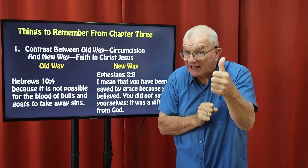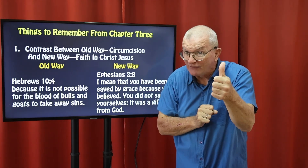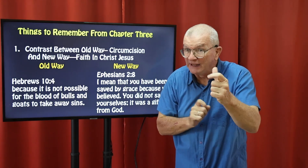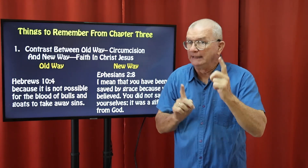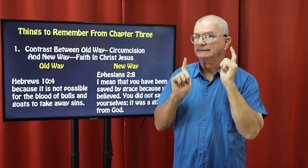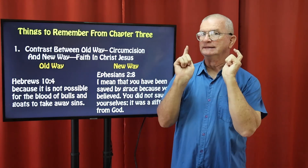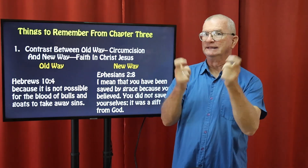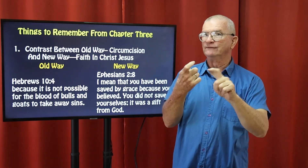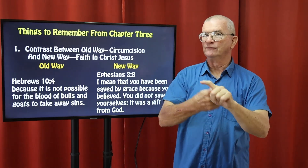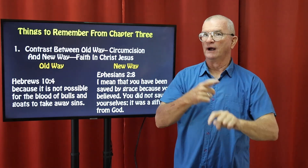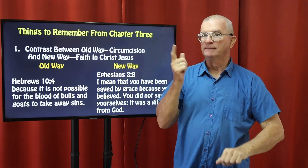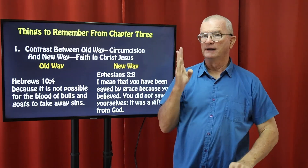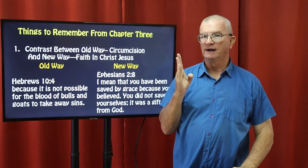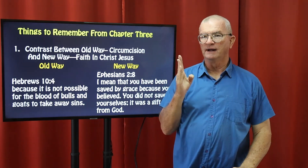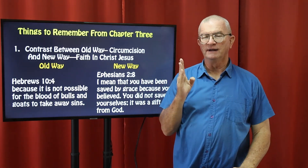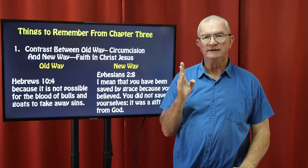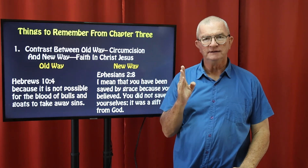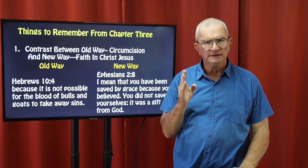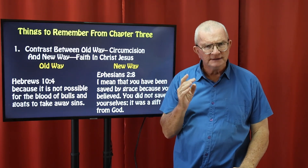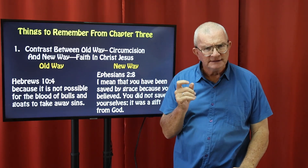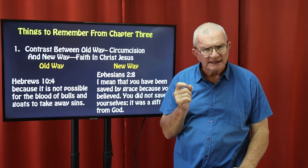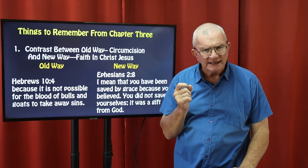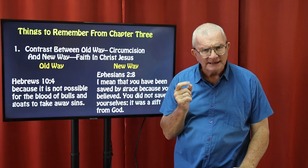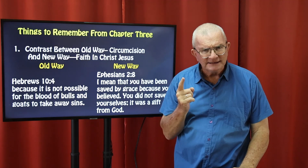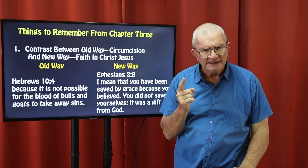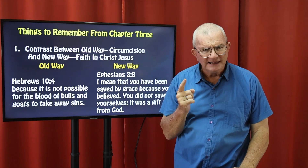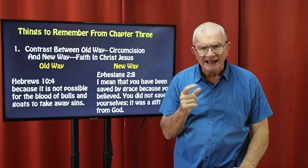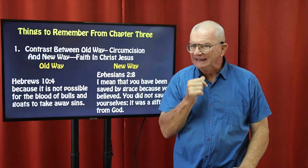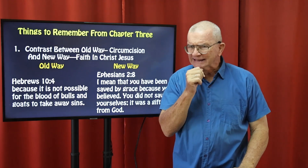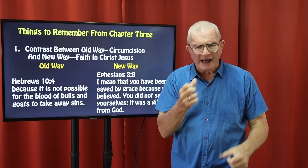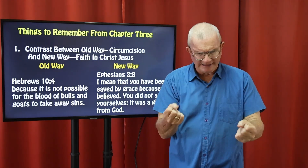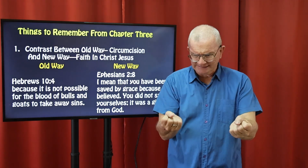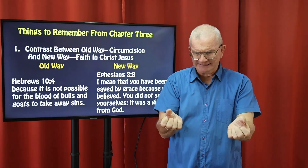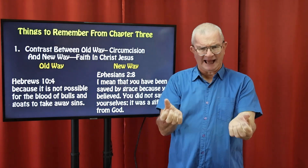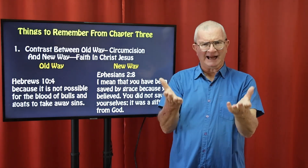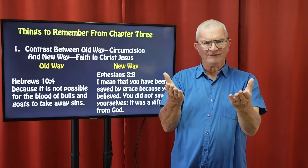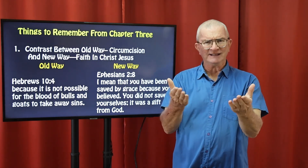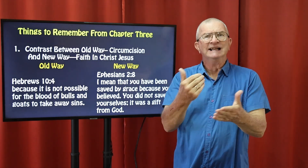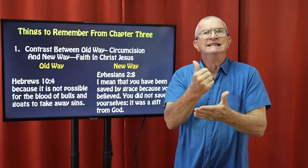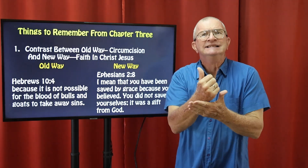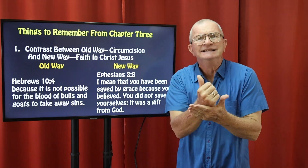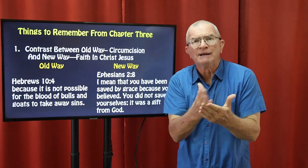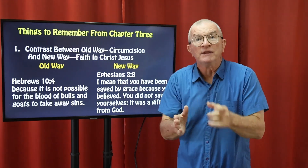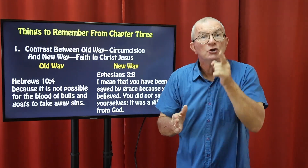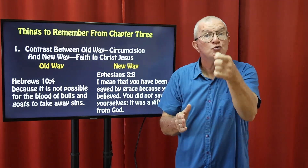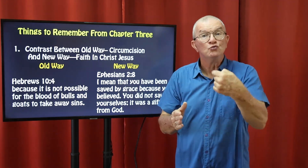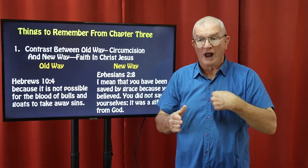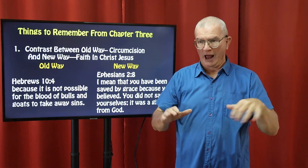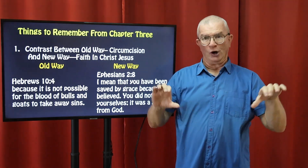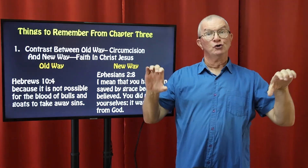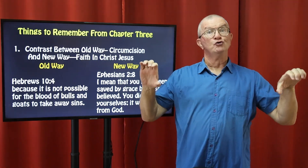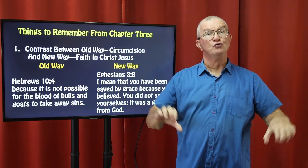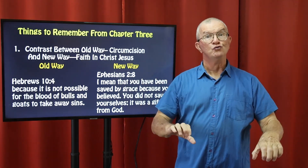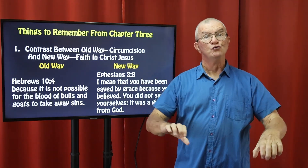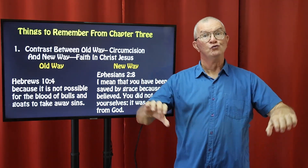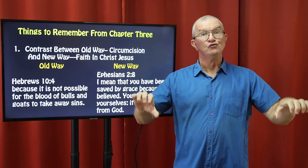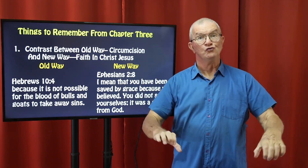not save yourselves. It was a gift from God. not a sacrifice, something that you and I